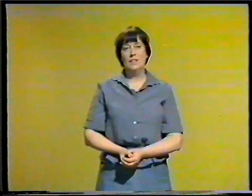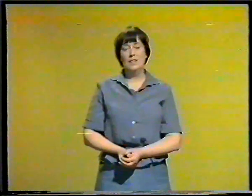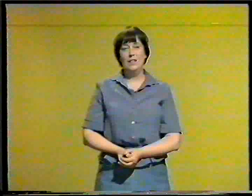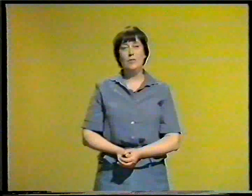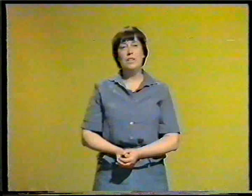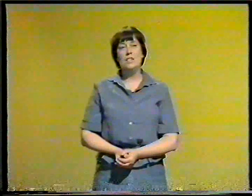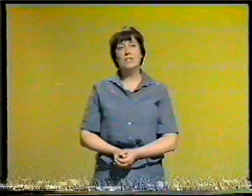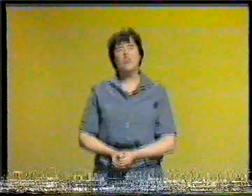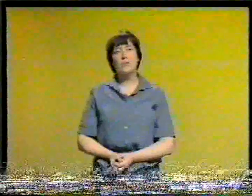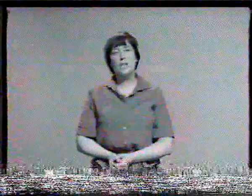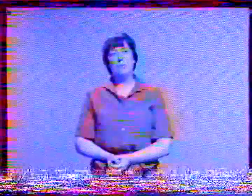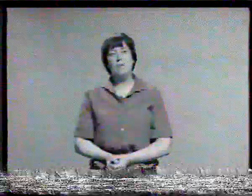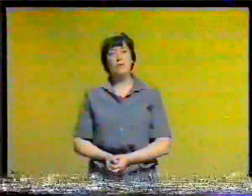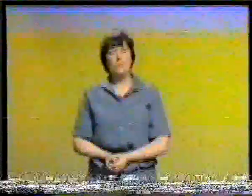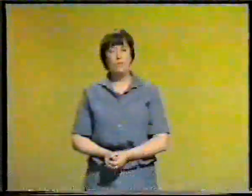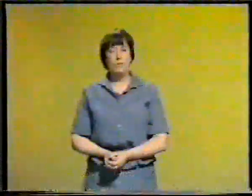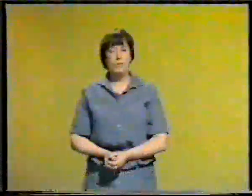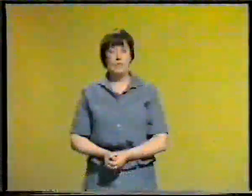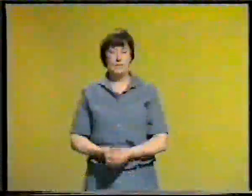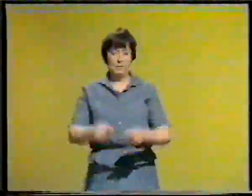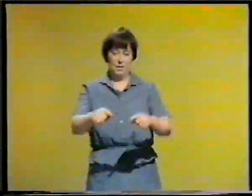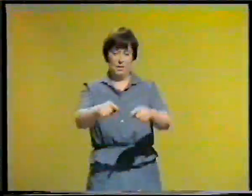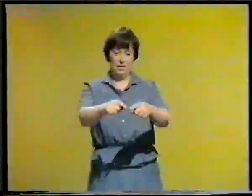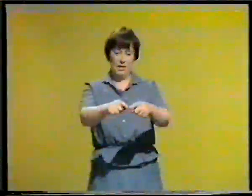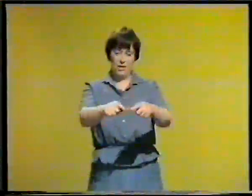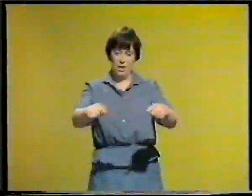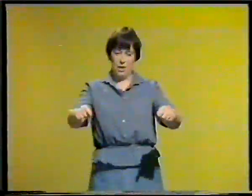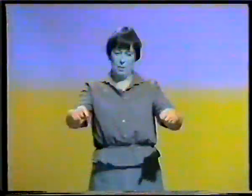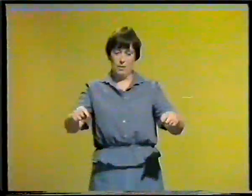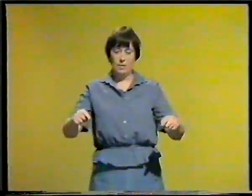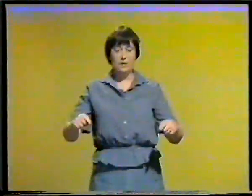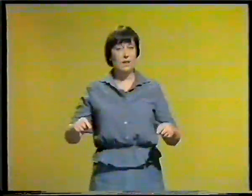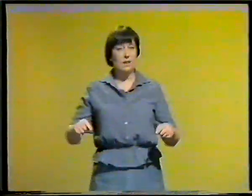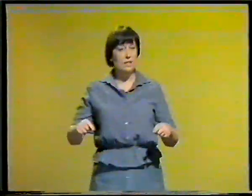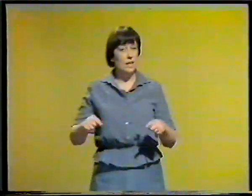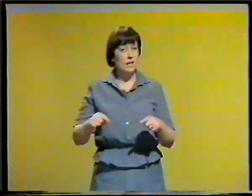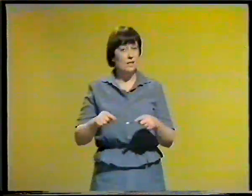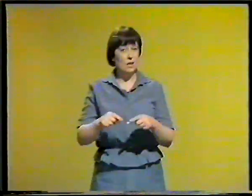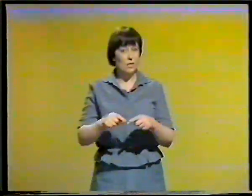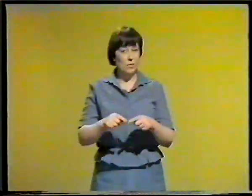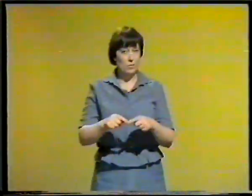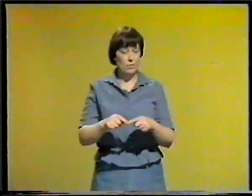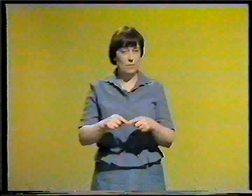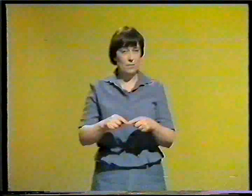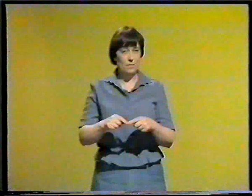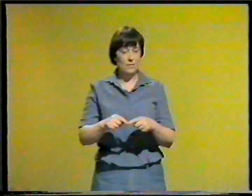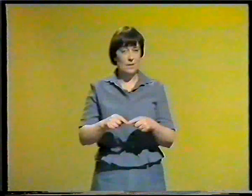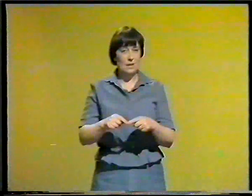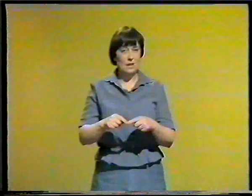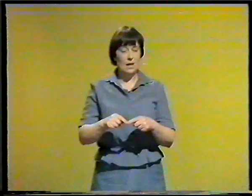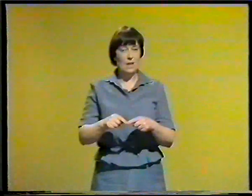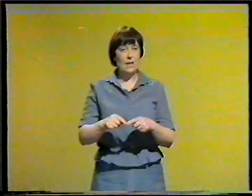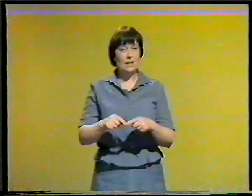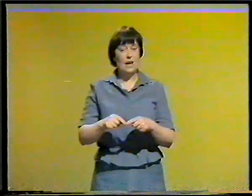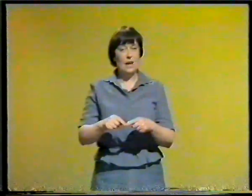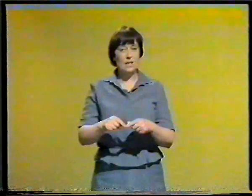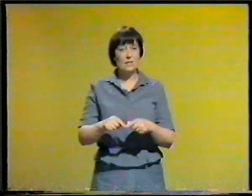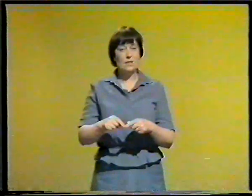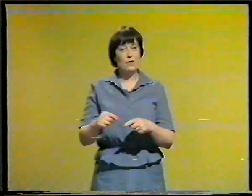If you need to know the names for rooms, well, that shape indicates a room. And then add the